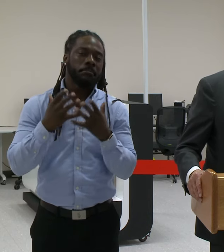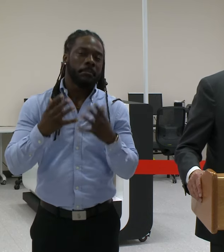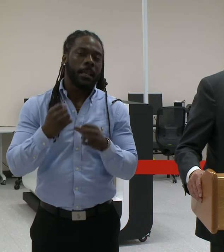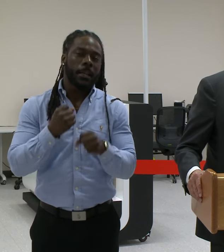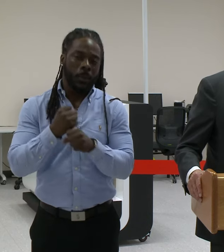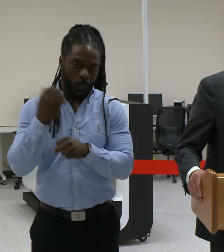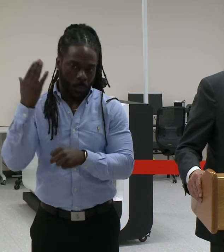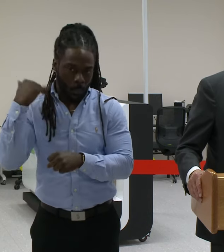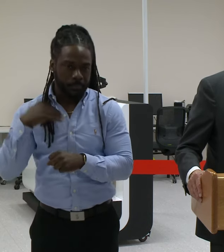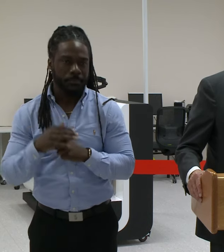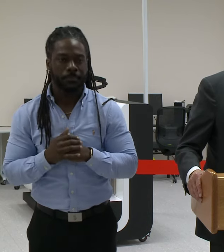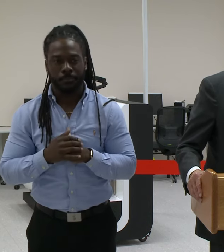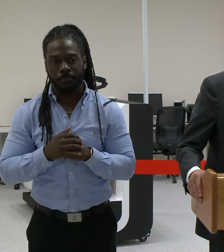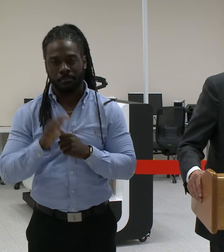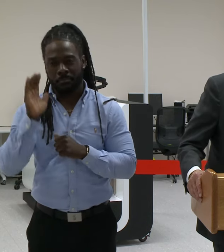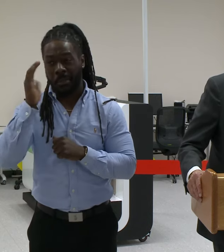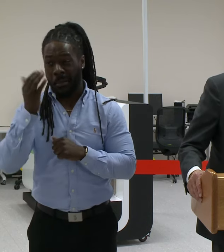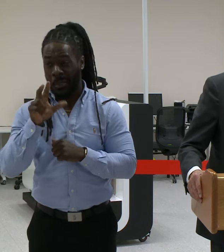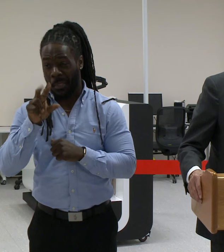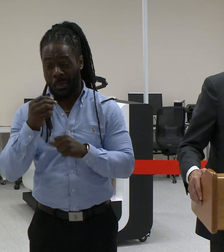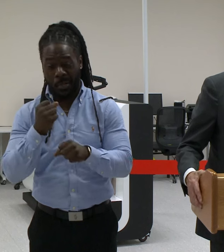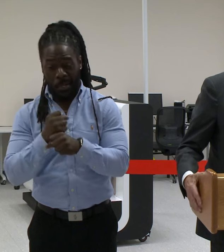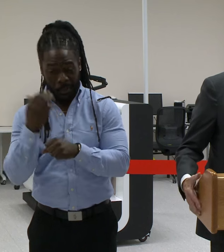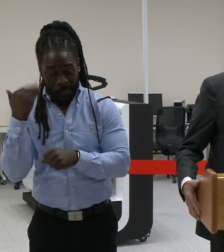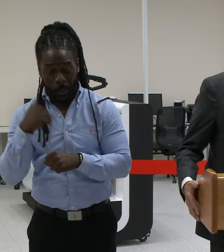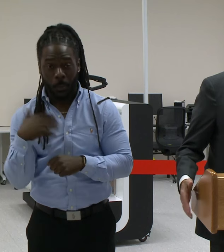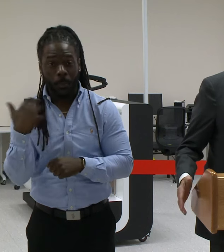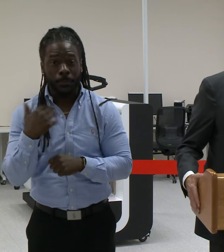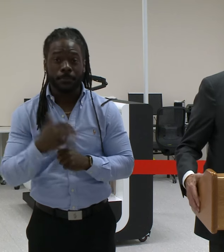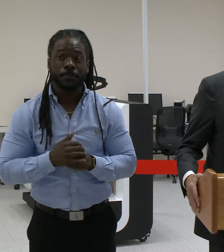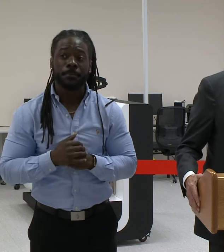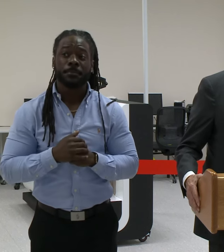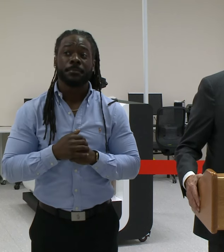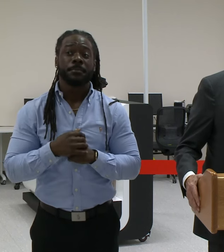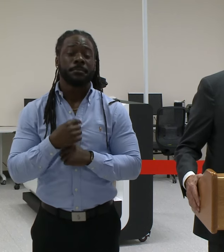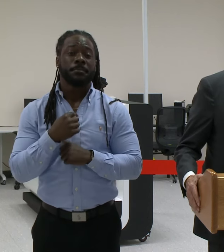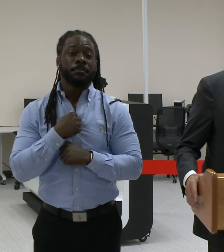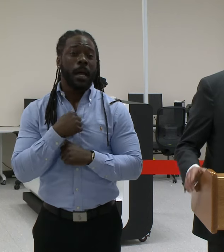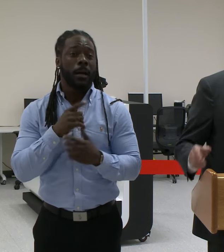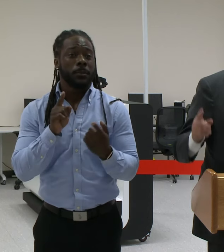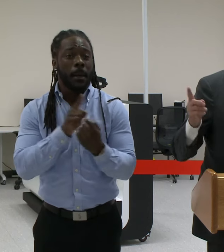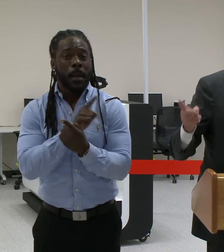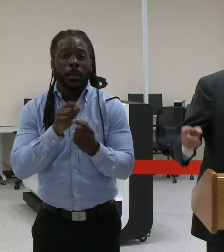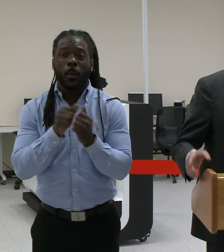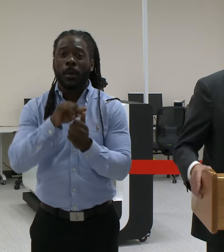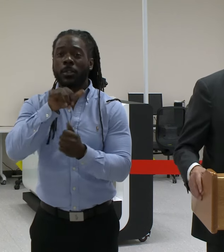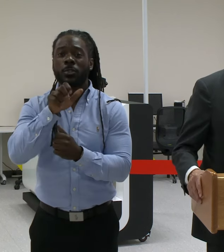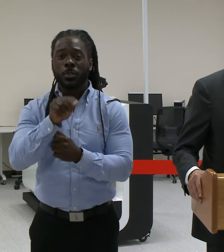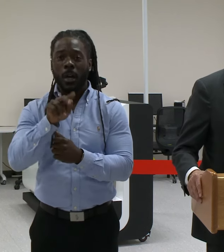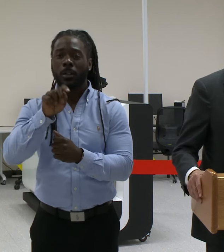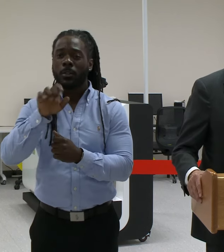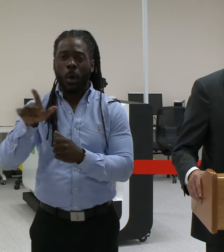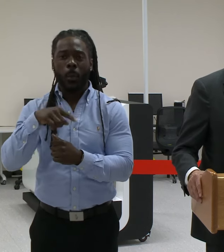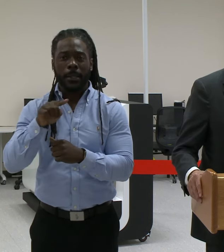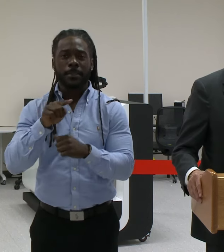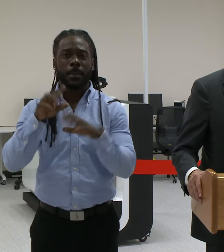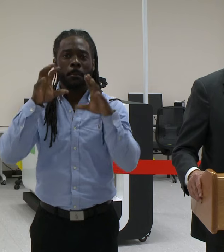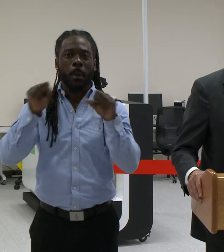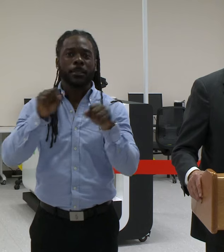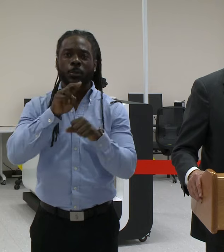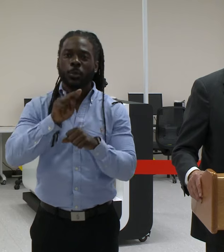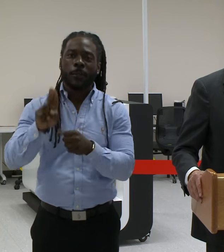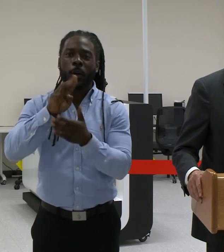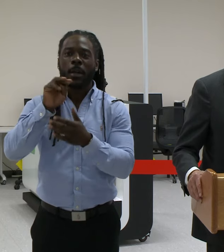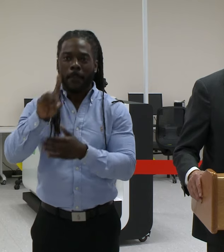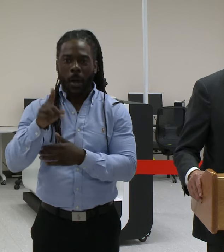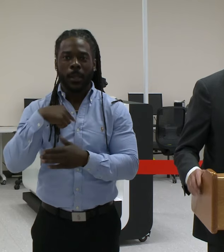ago, apparently it was 30 years ago, I was meeting with John Toll, who was the president of the University of Maryland at that time.